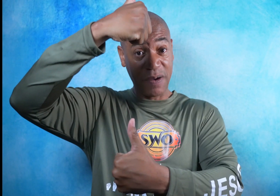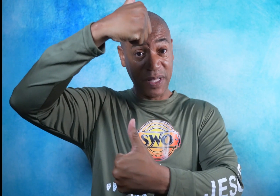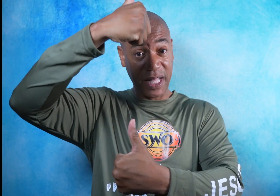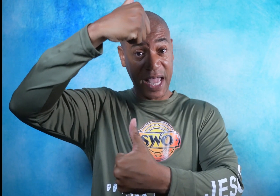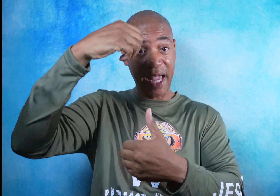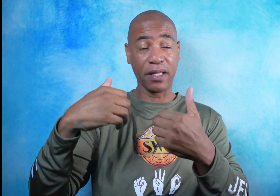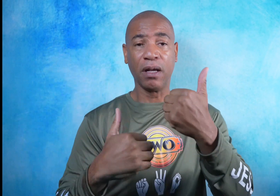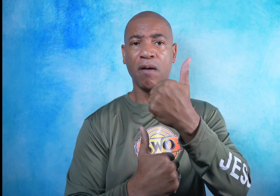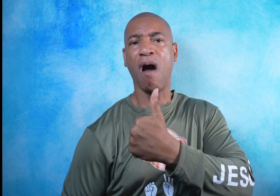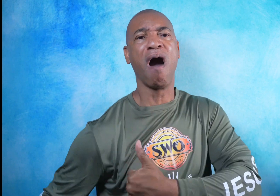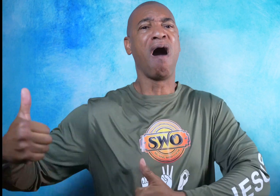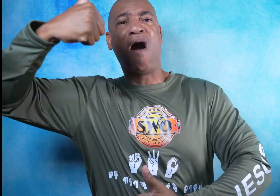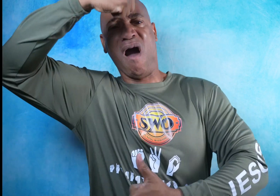non-dominant hand.